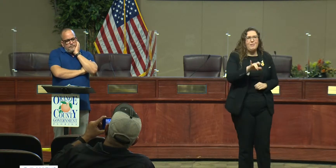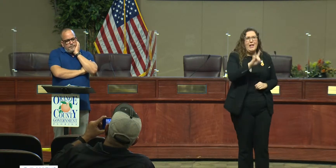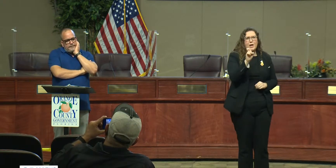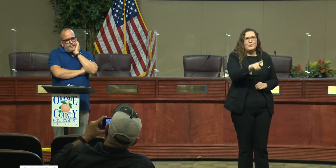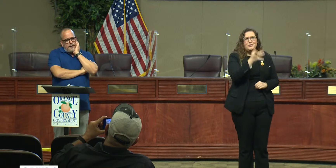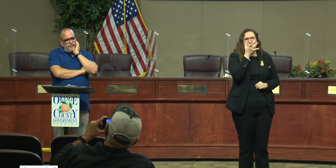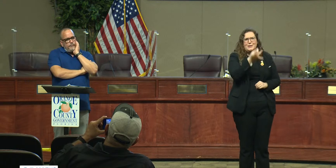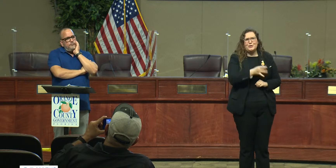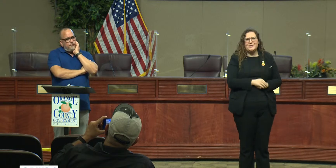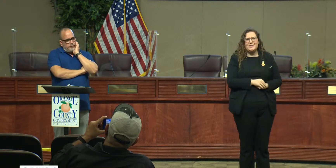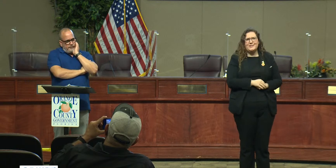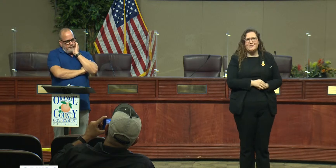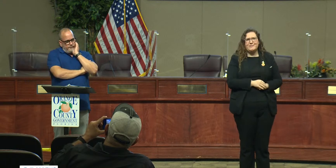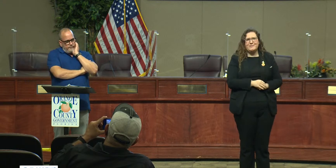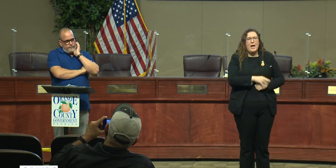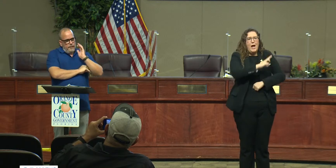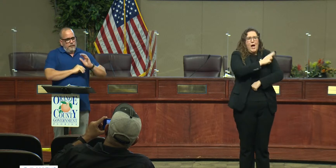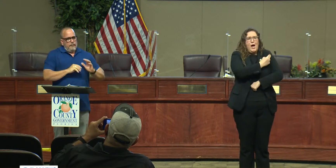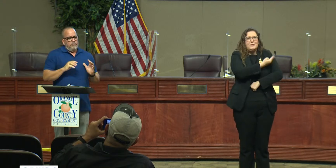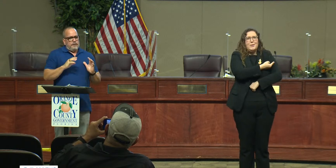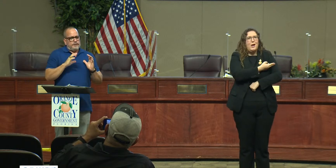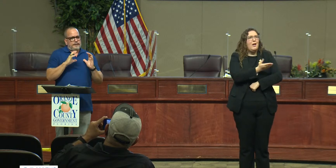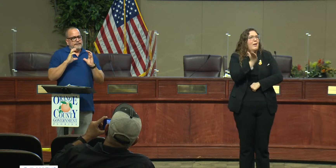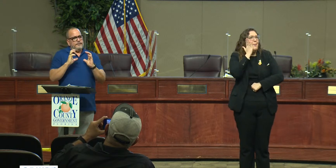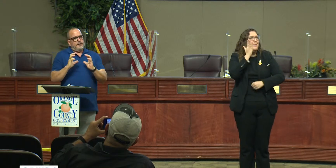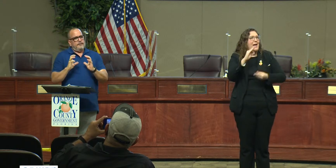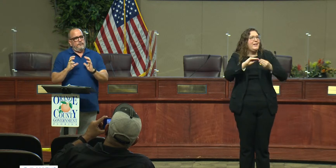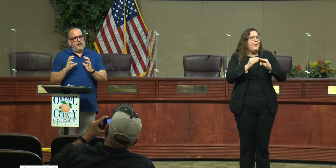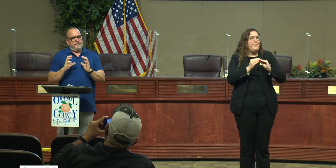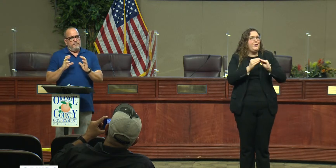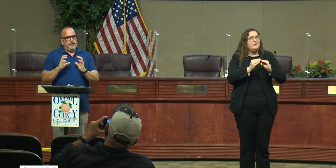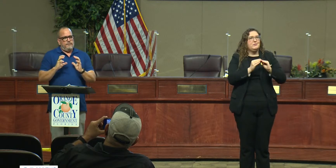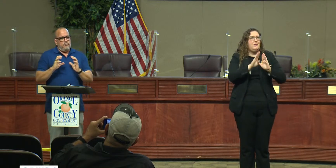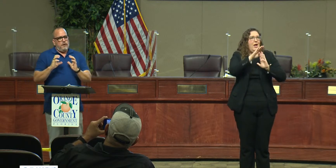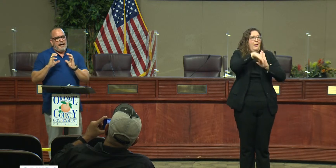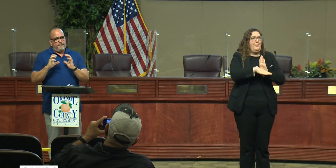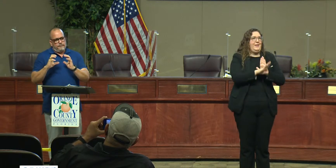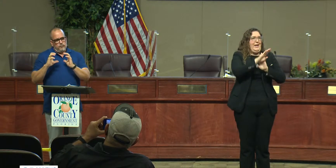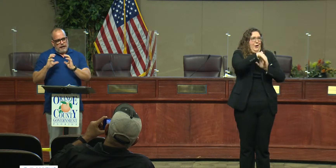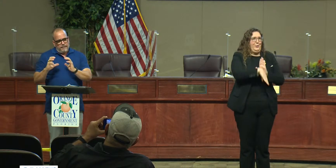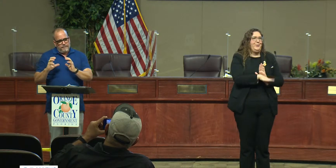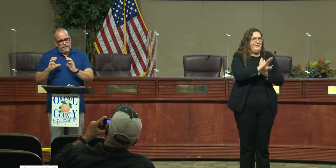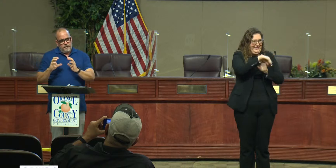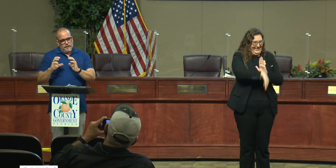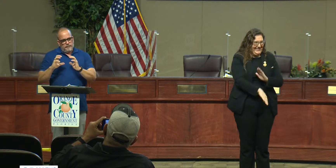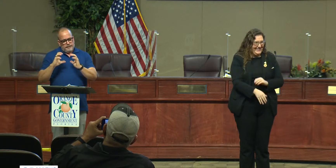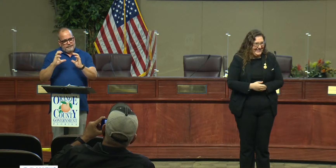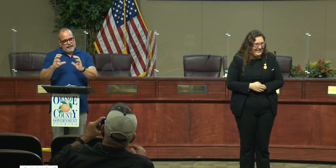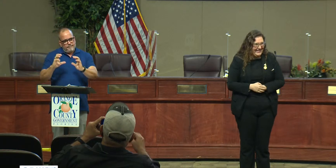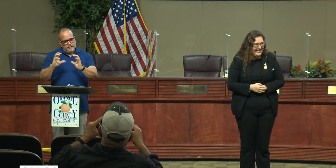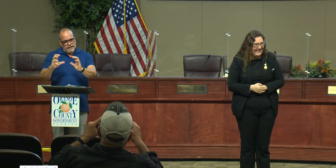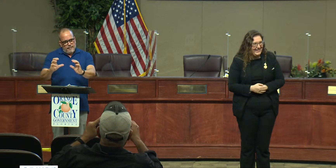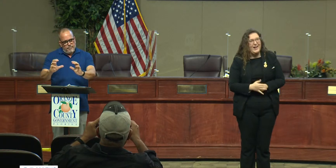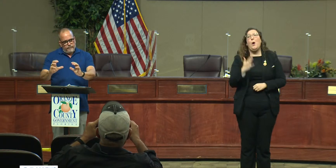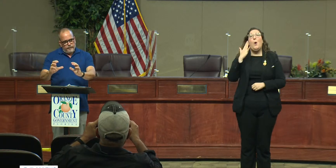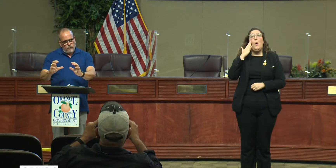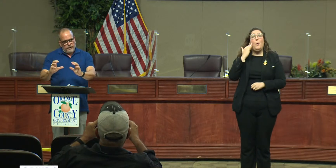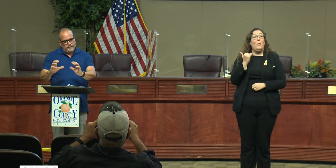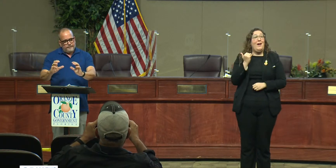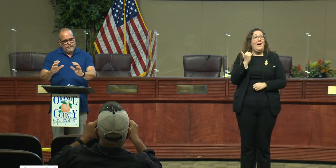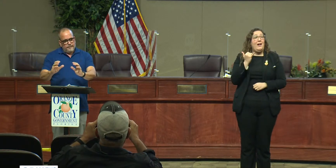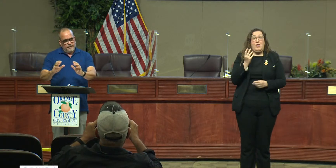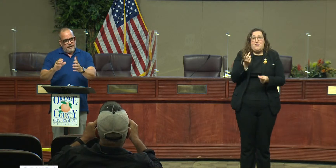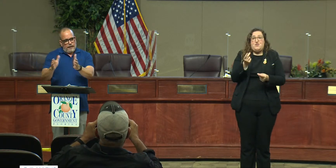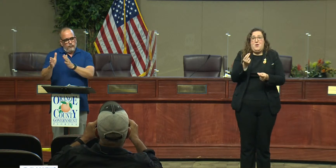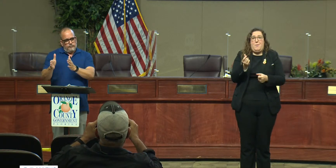Hospital beds fluctuates because at the same time that you have the bed, you have to have the staffing that the bed